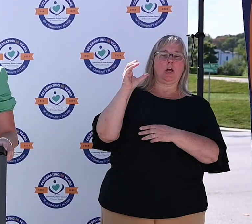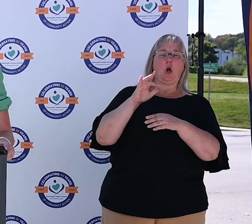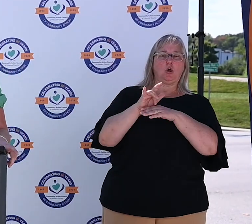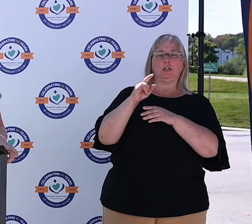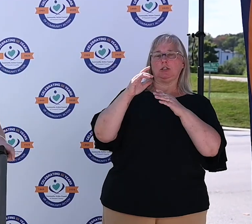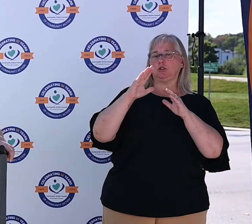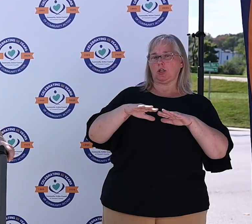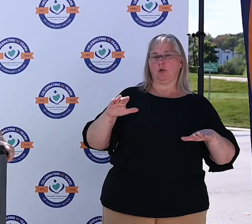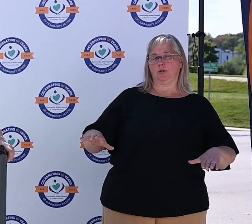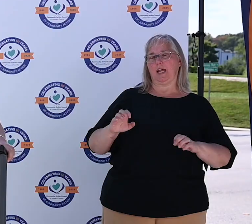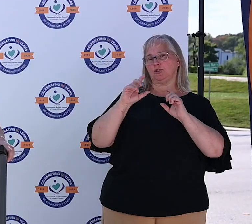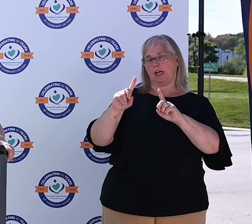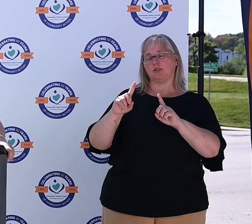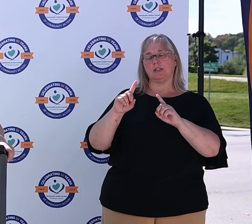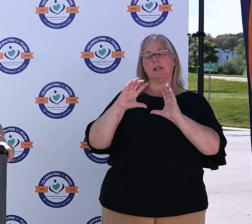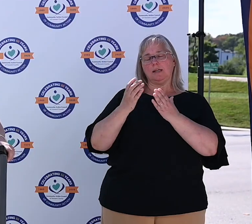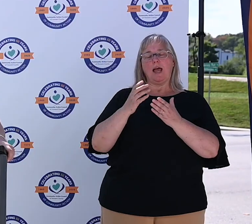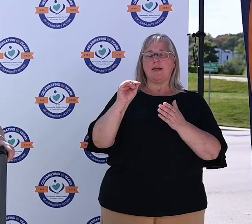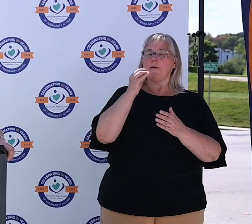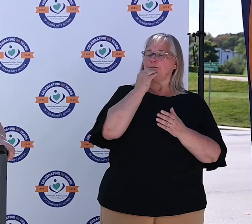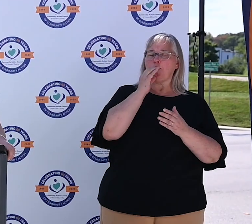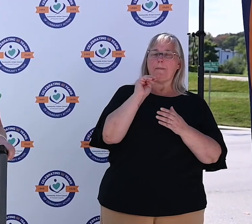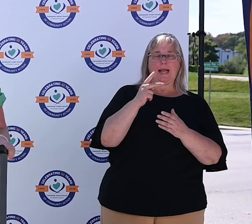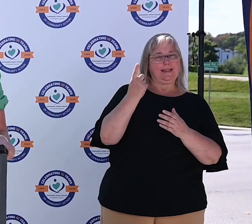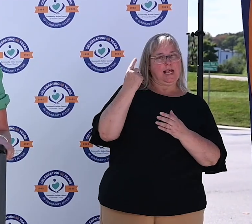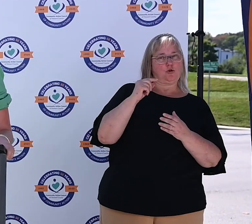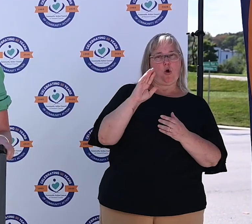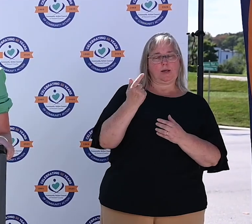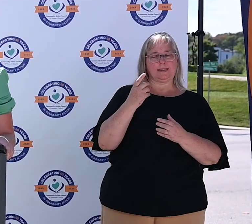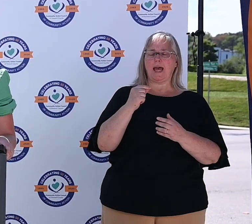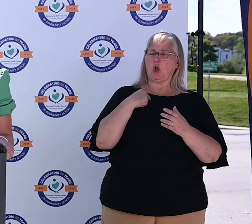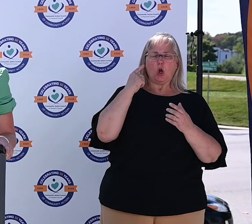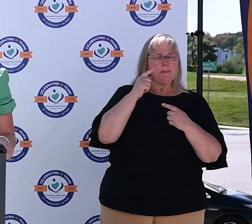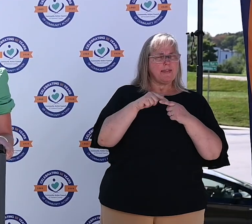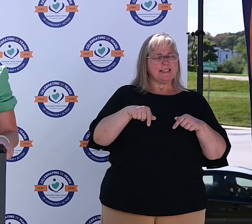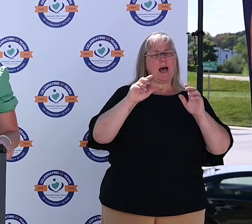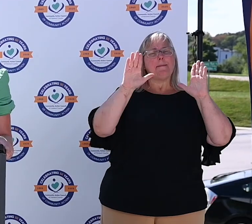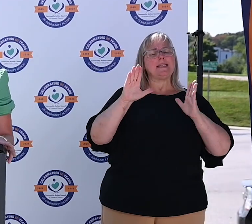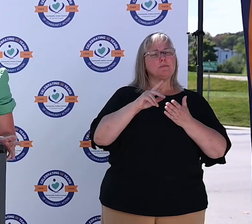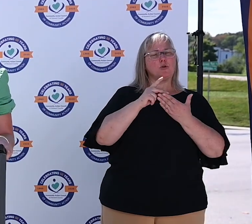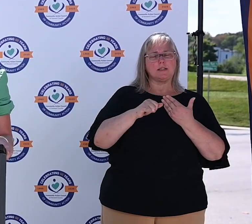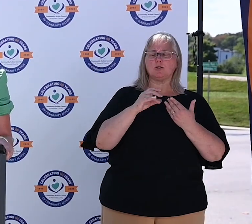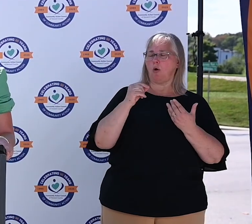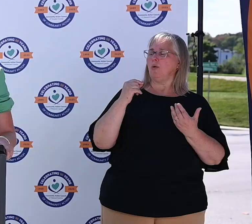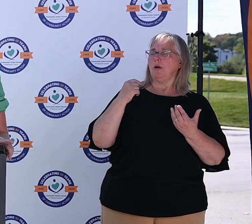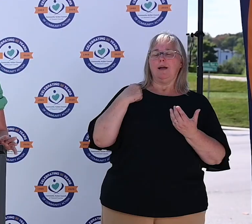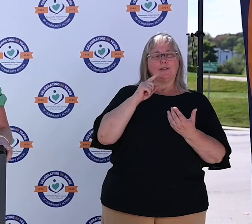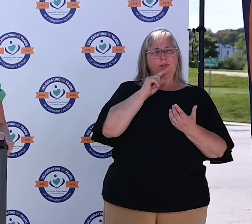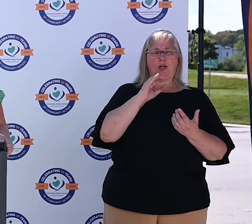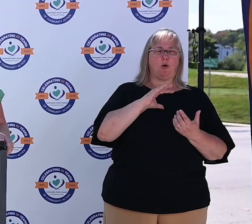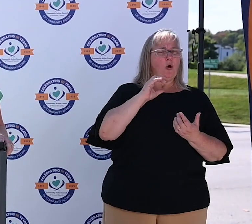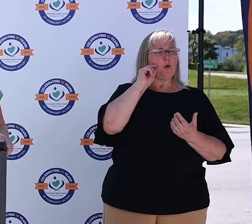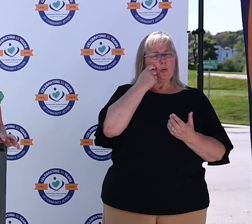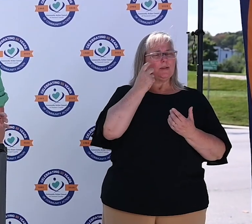Childhood Education Center and their food bank last August and heard about this amazing project, so it's just so cool to see the